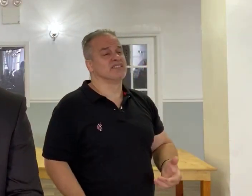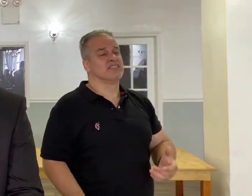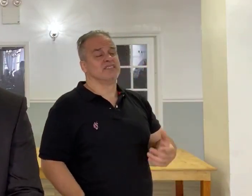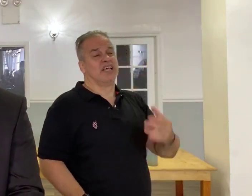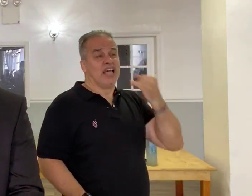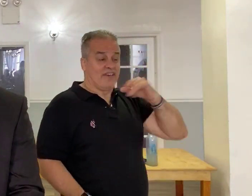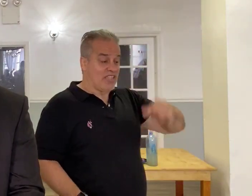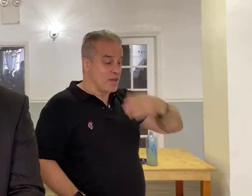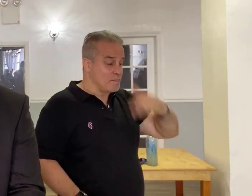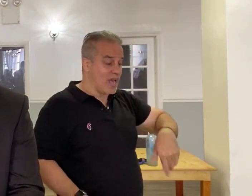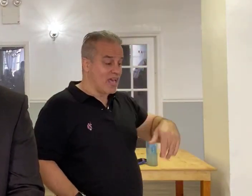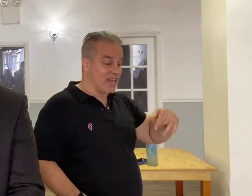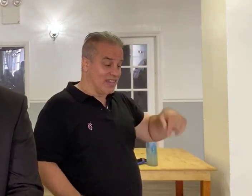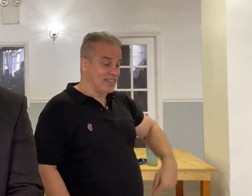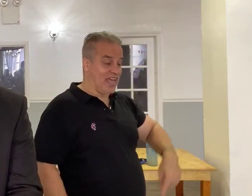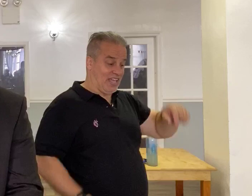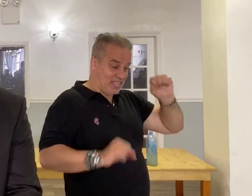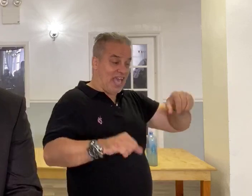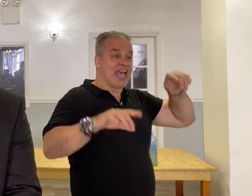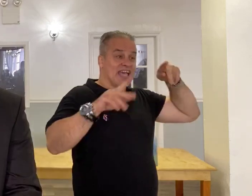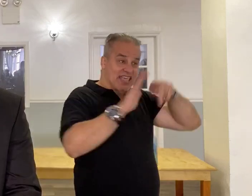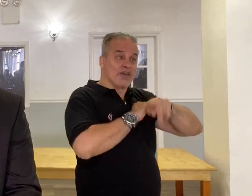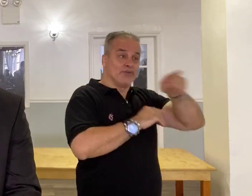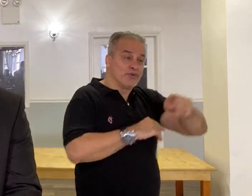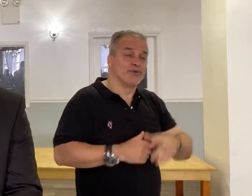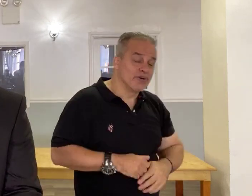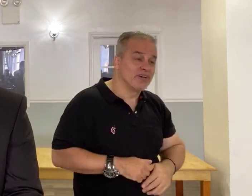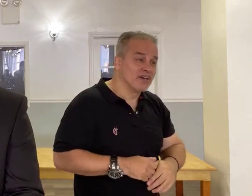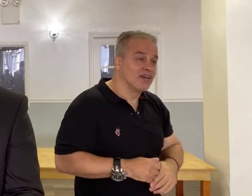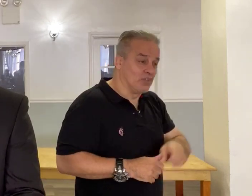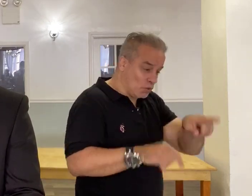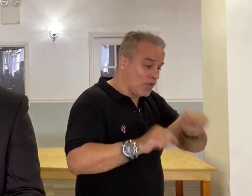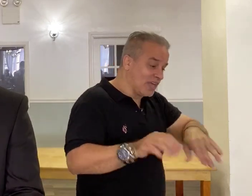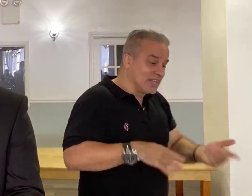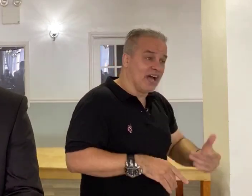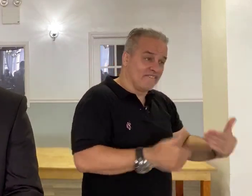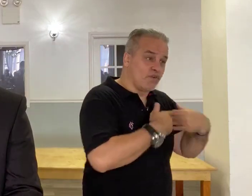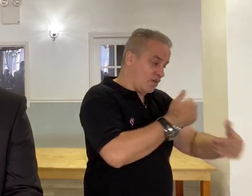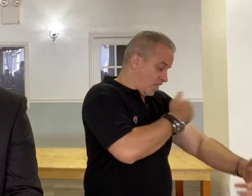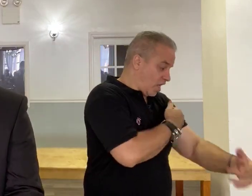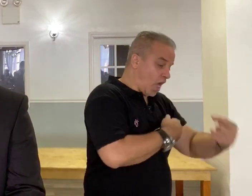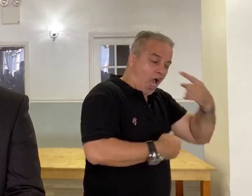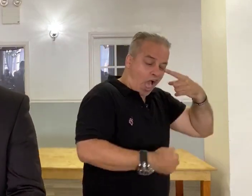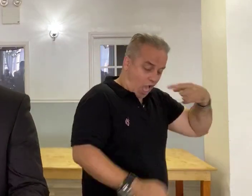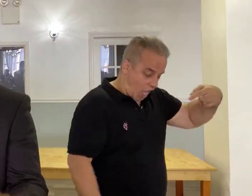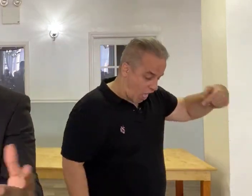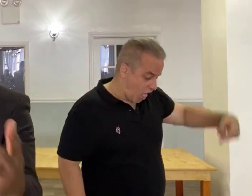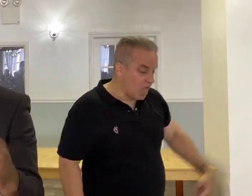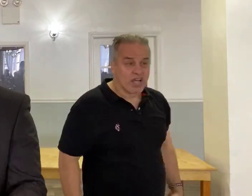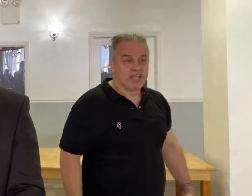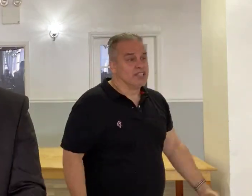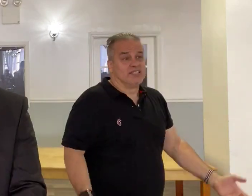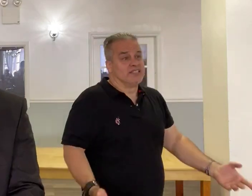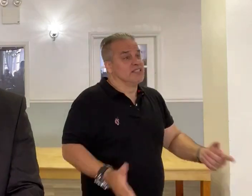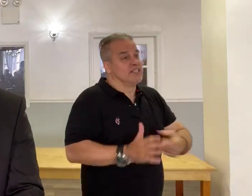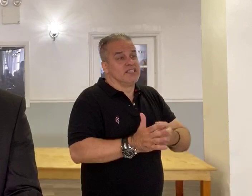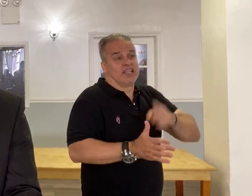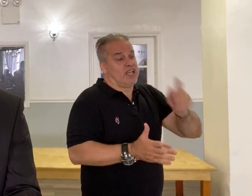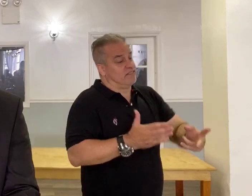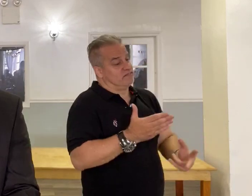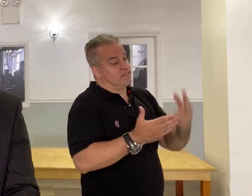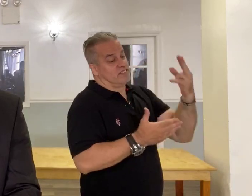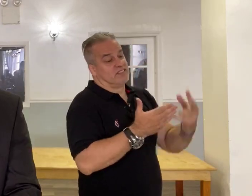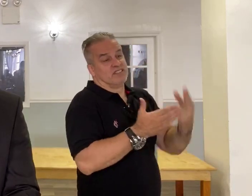friend, Pastor Bish, he struggled with that. He joined the group as a pastor with other amputees